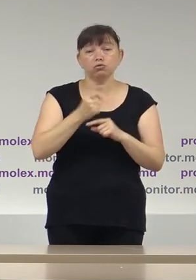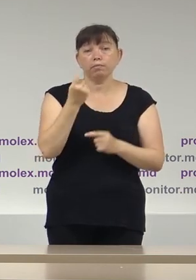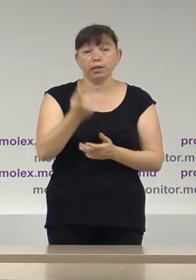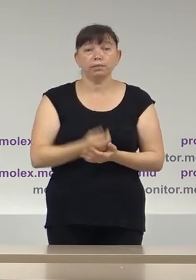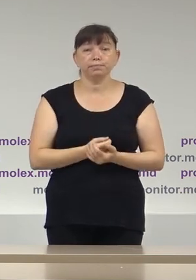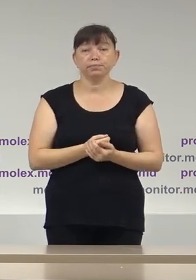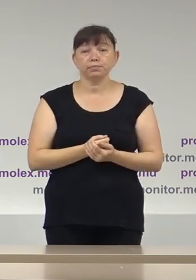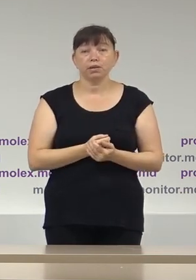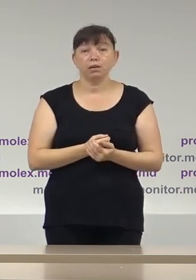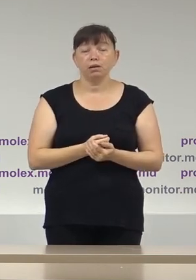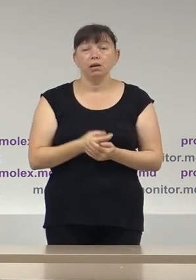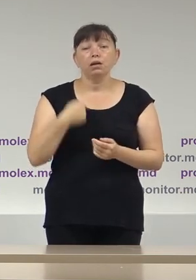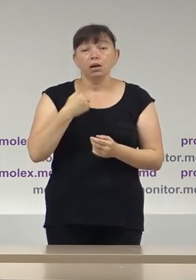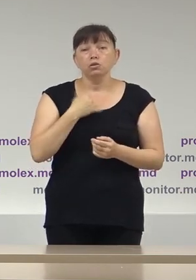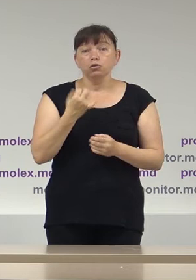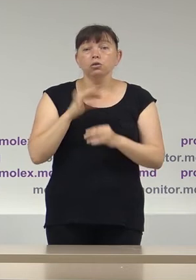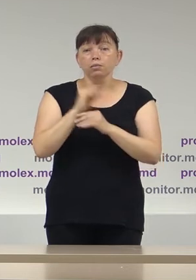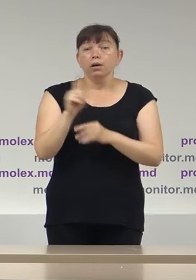40%, received